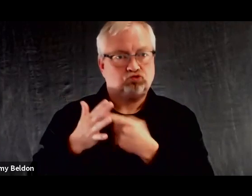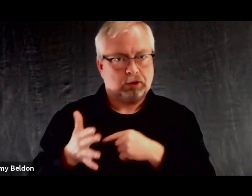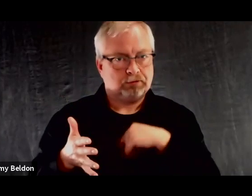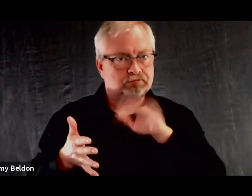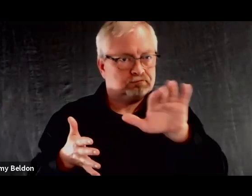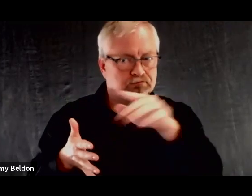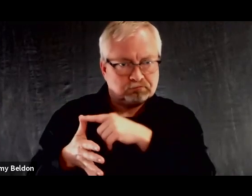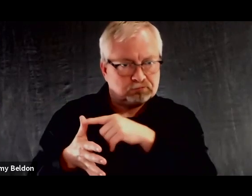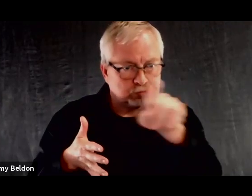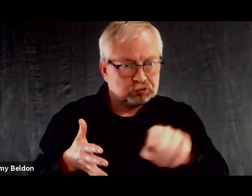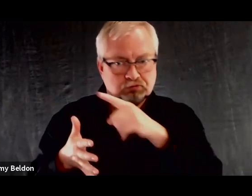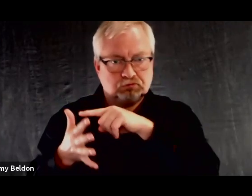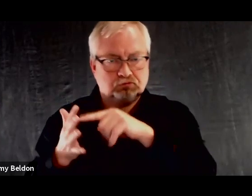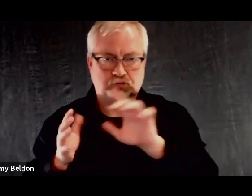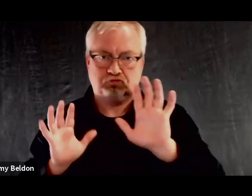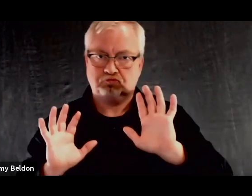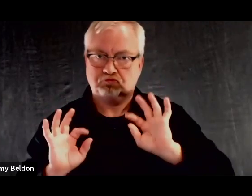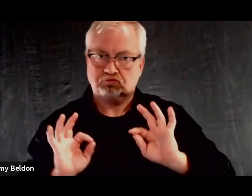Thank you both, appreciate it.